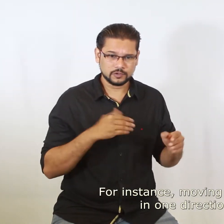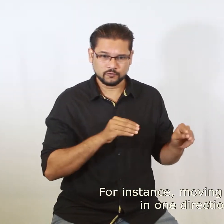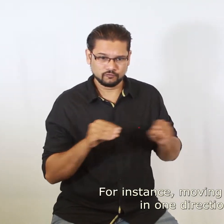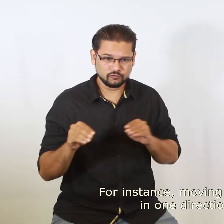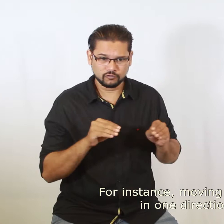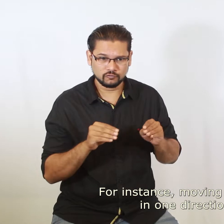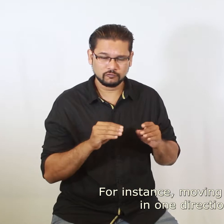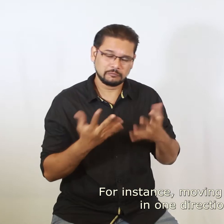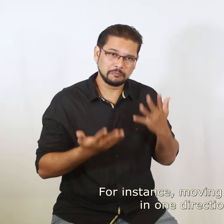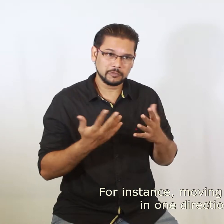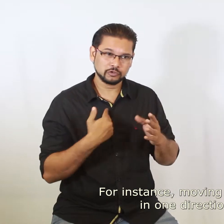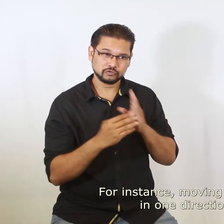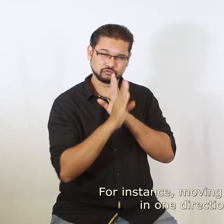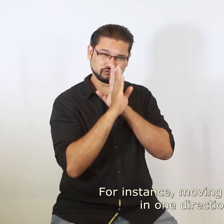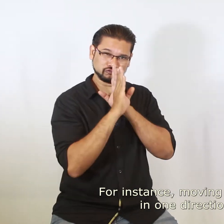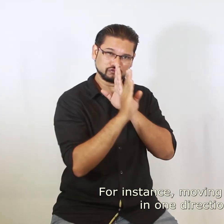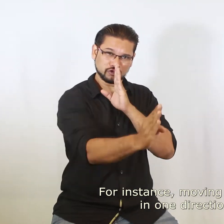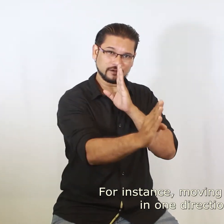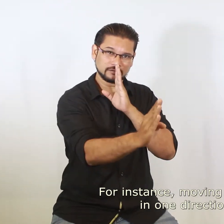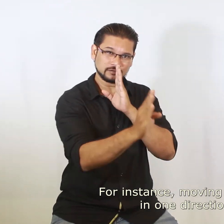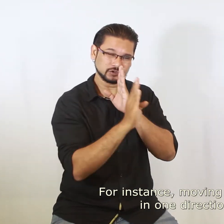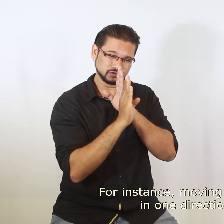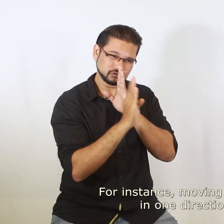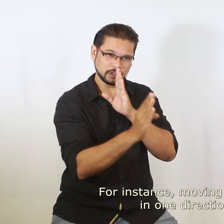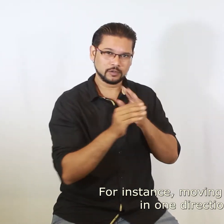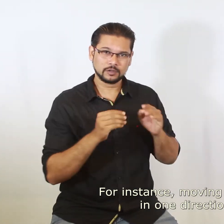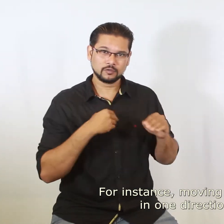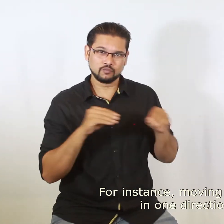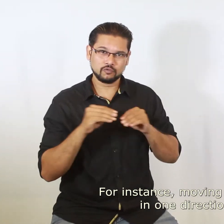For instance, moving straight in one direction